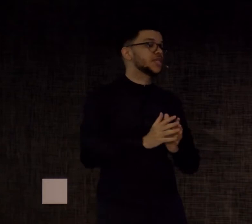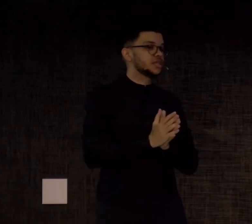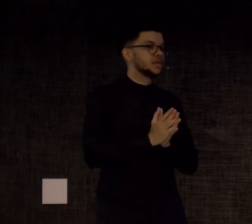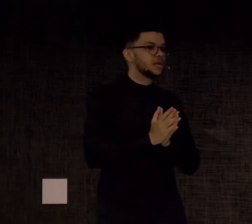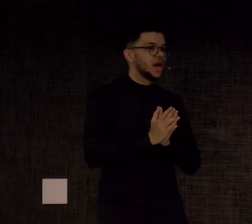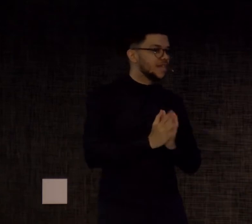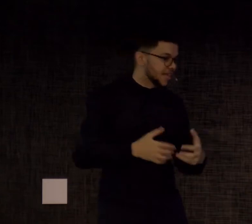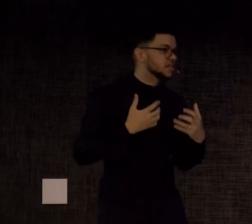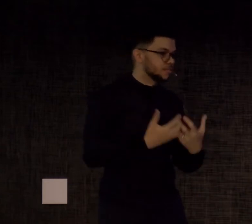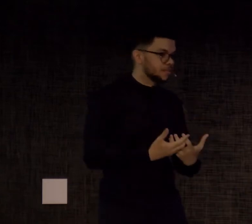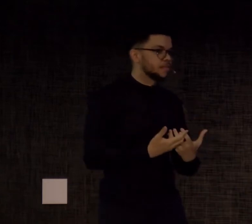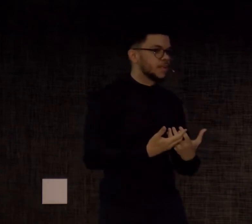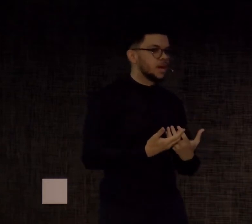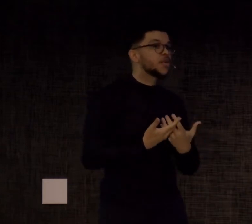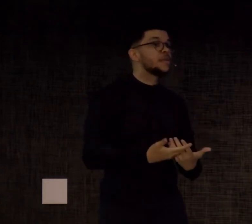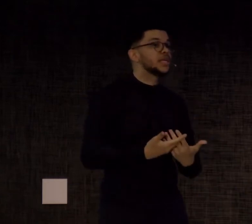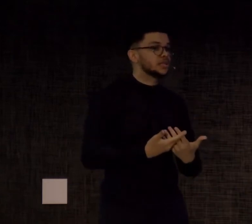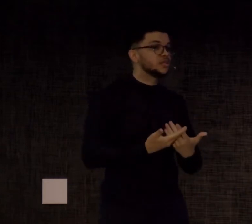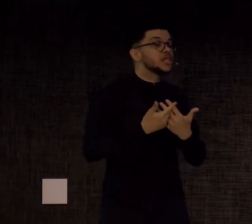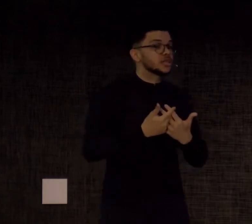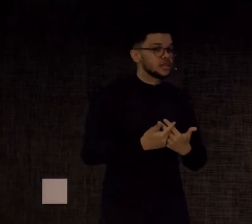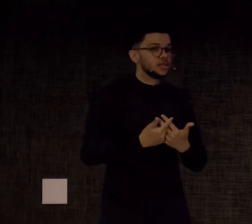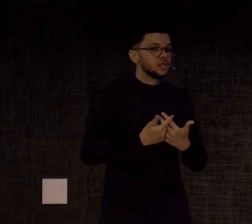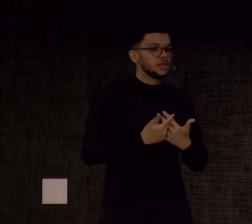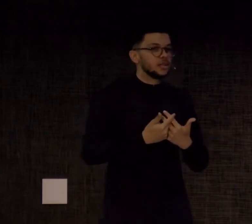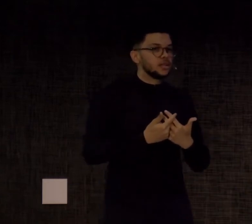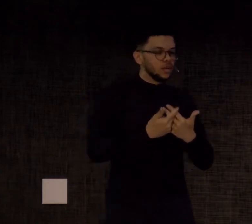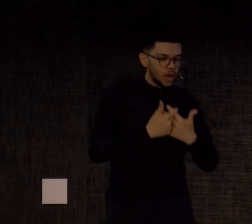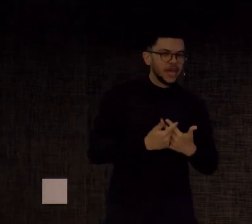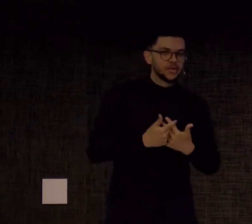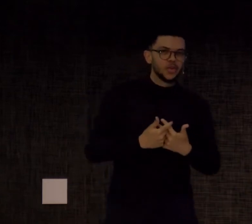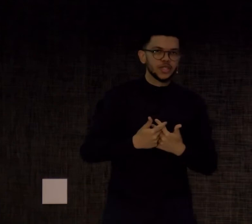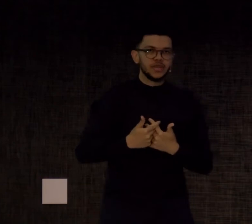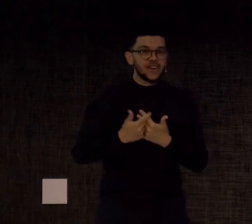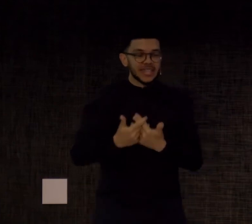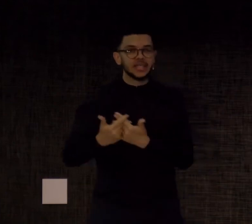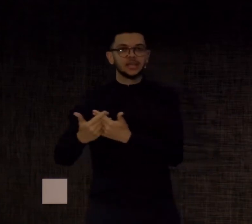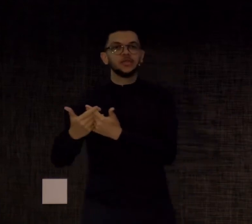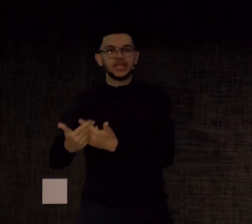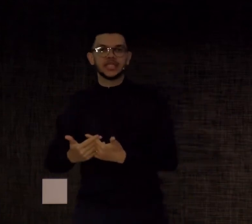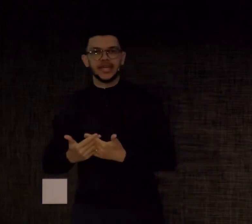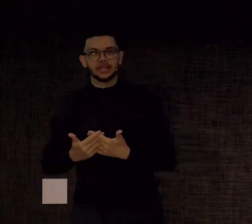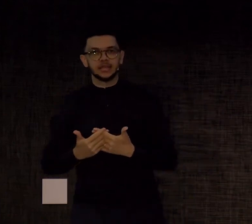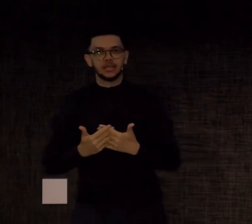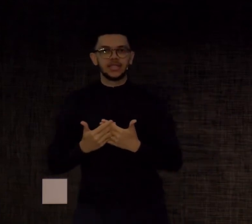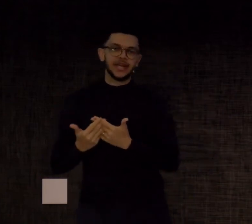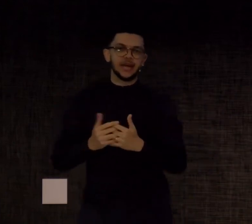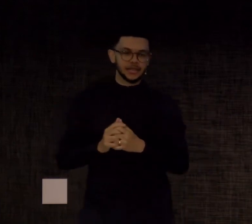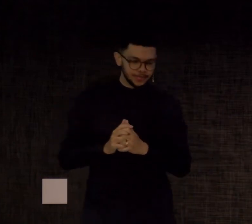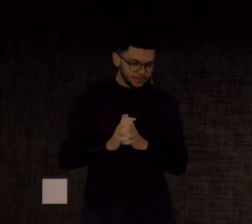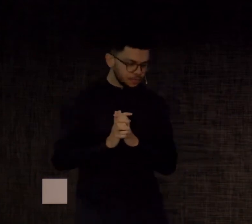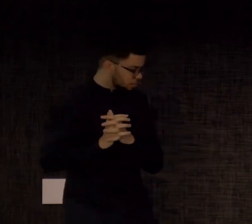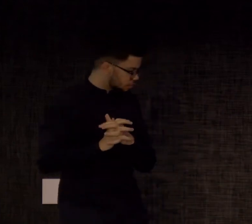it, I think is a preeminent risk, one that we should be fighting to mitigate day and